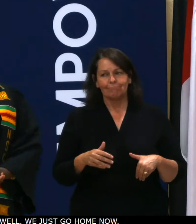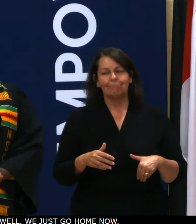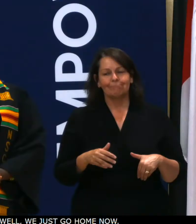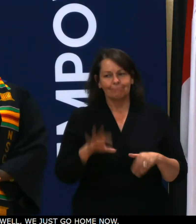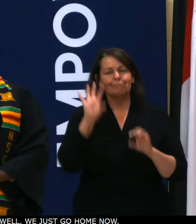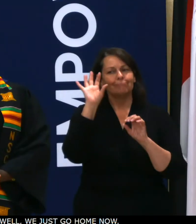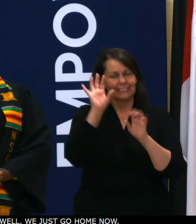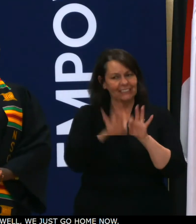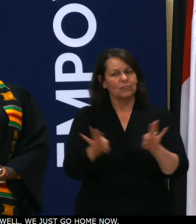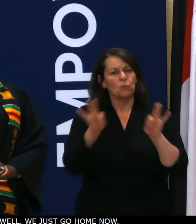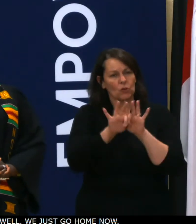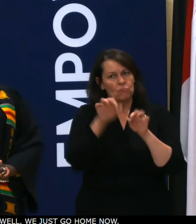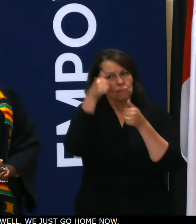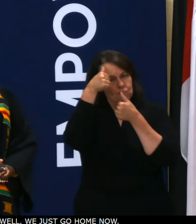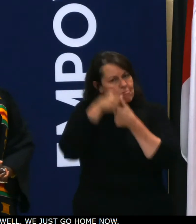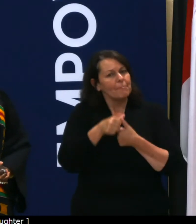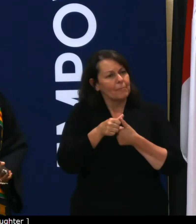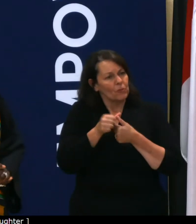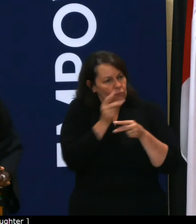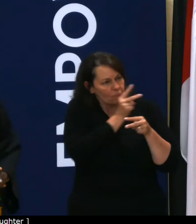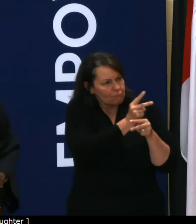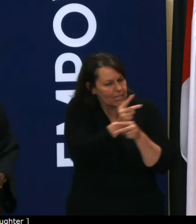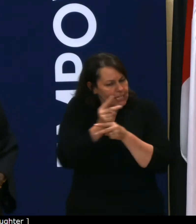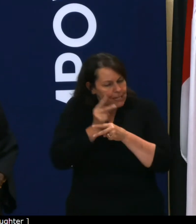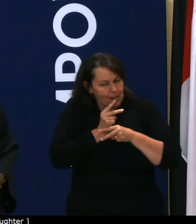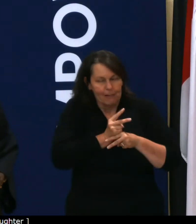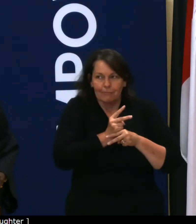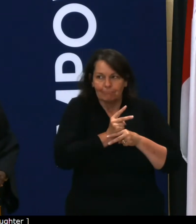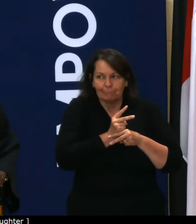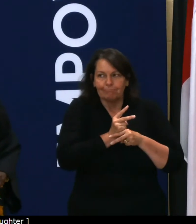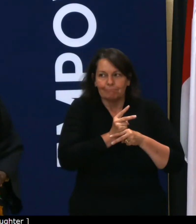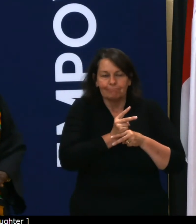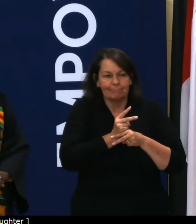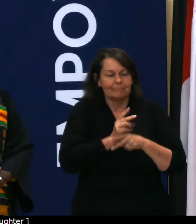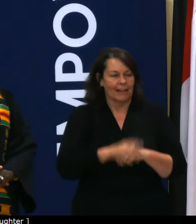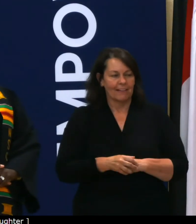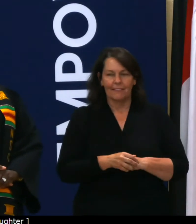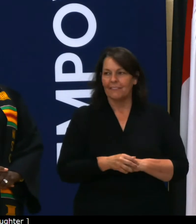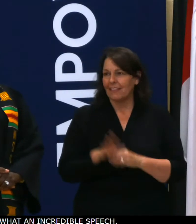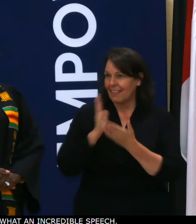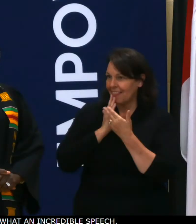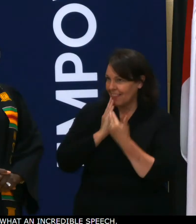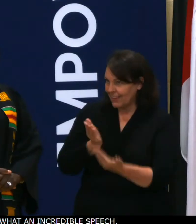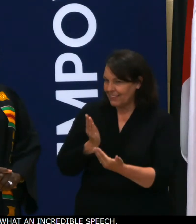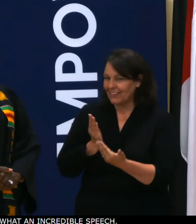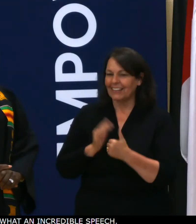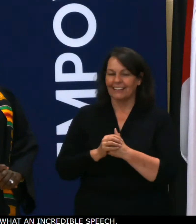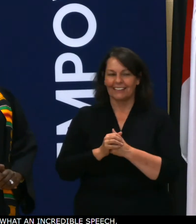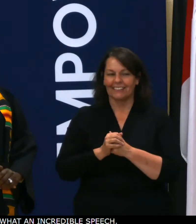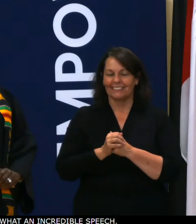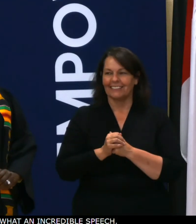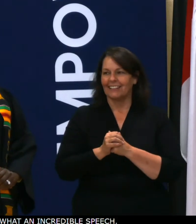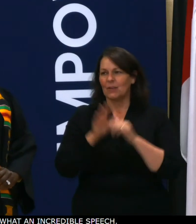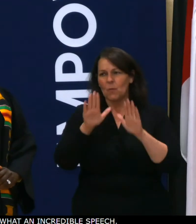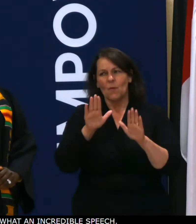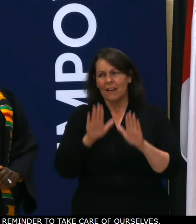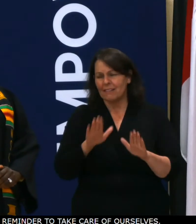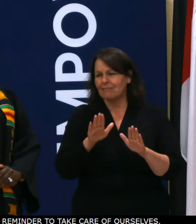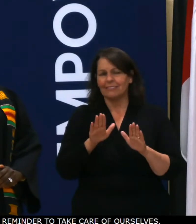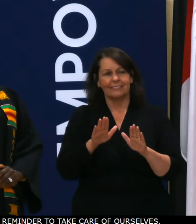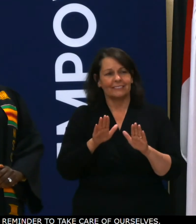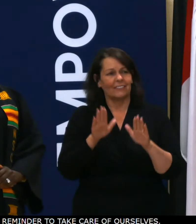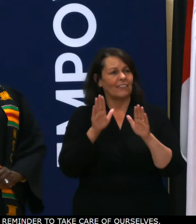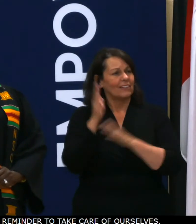take care of ourselves. I mean, that's something we can certainly latch on to. So just want to thank you again for that amazing,